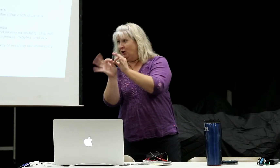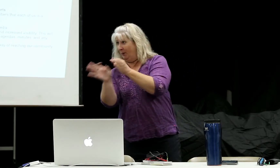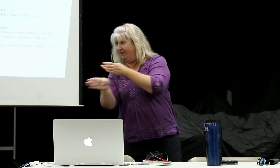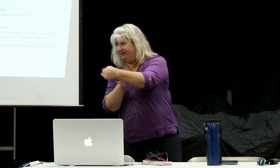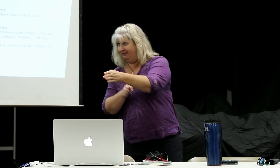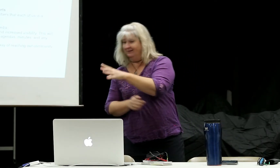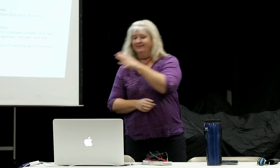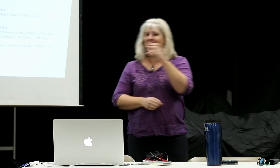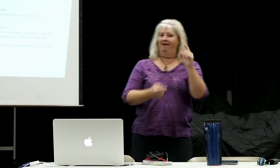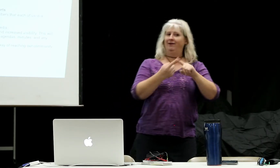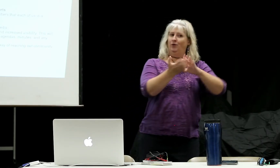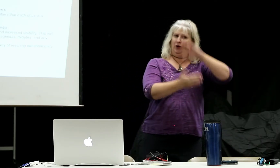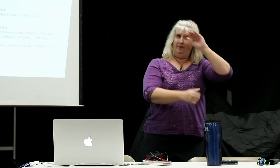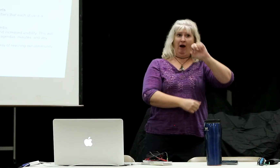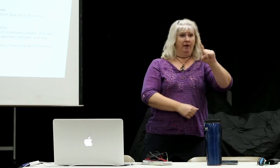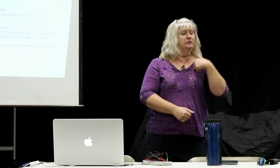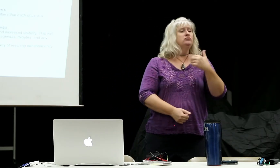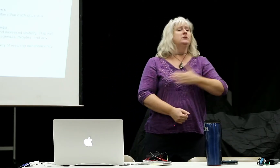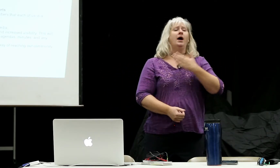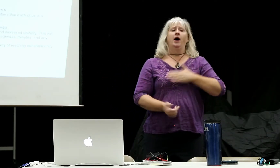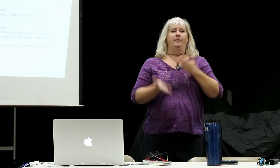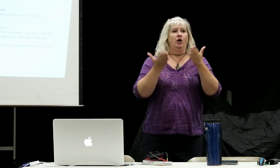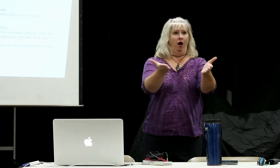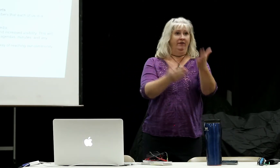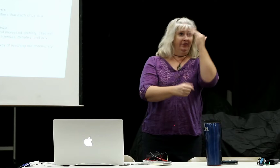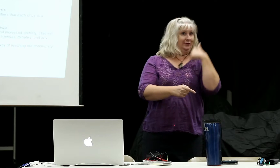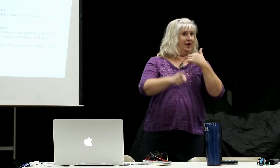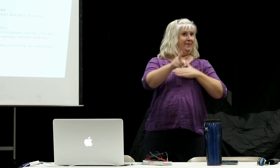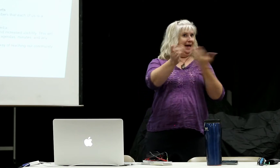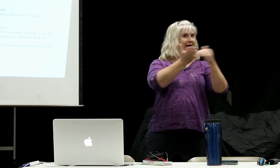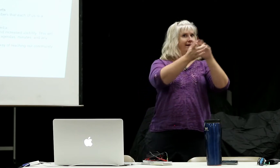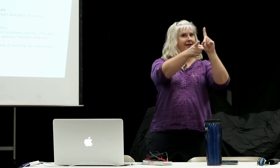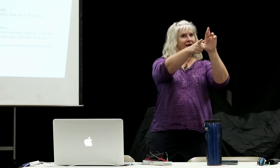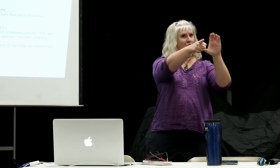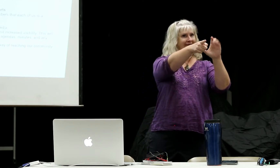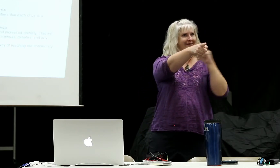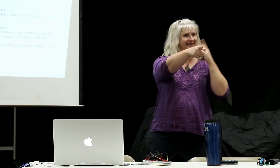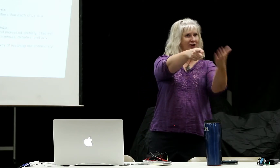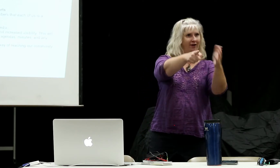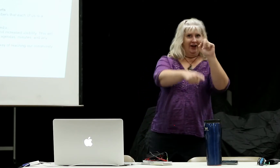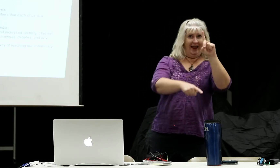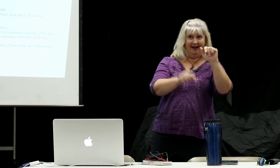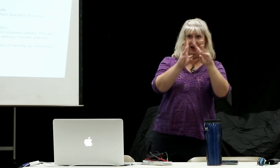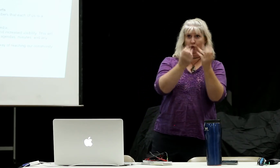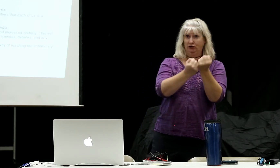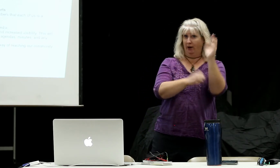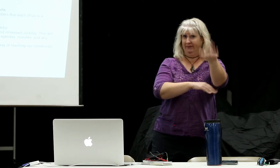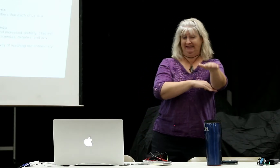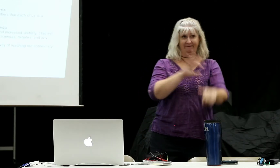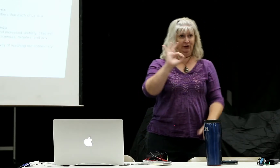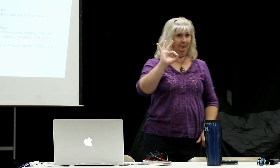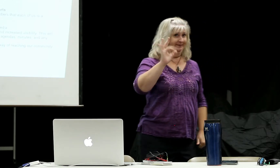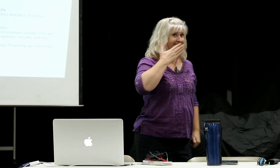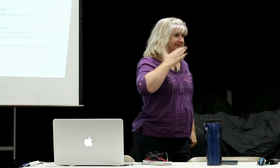you, around you. We want to increase the people who are interested, the number of students who are interested in the interpreting profession. And then also that's another reason